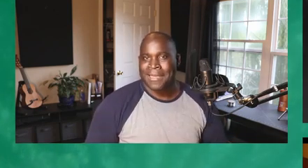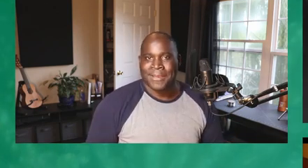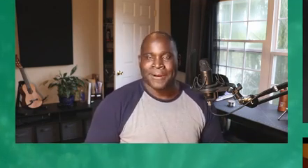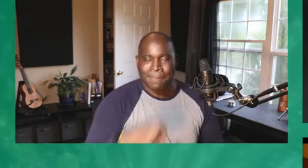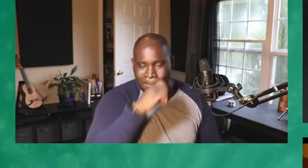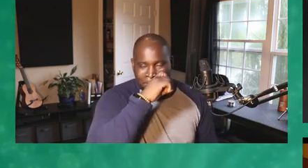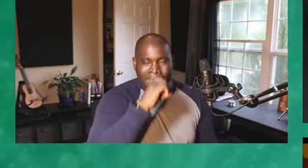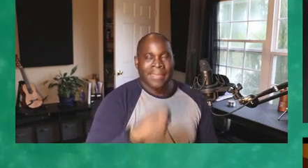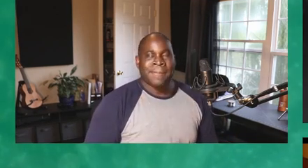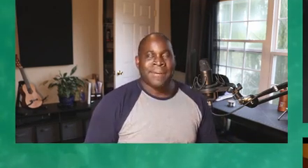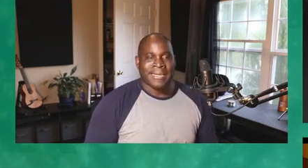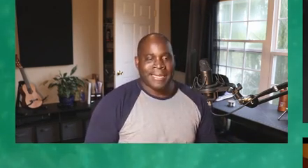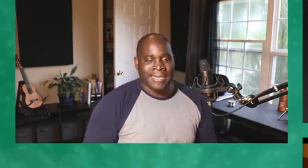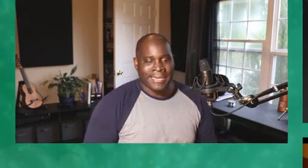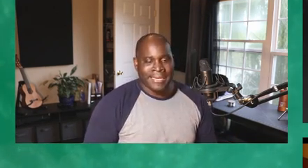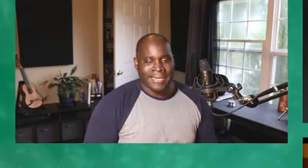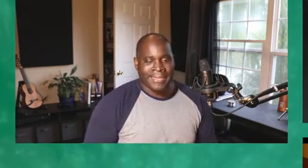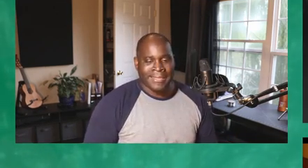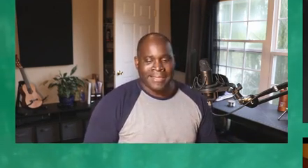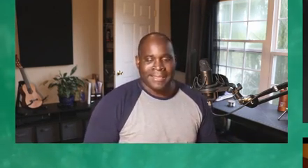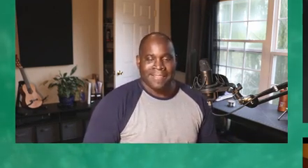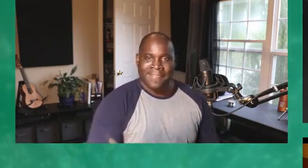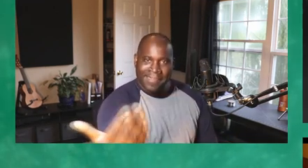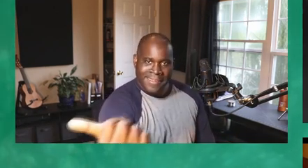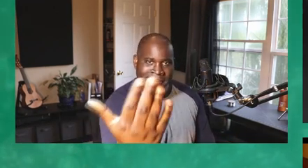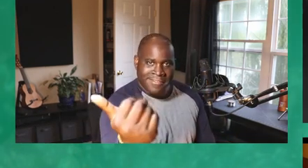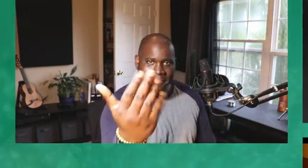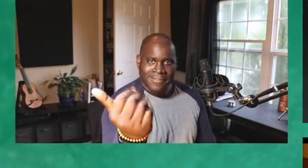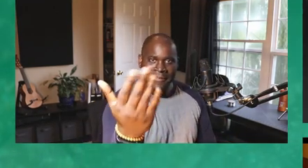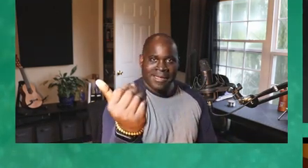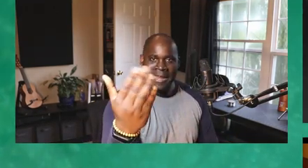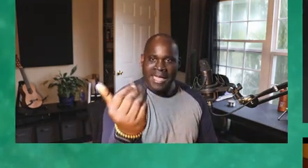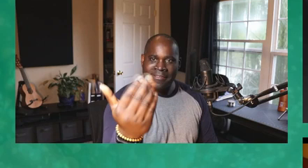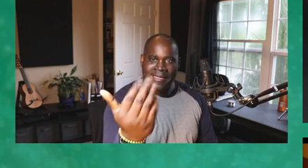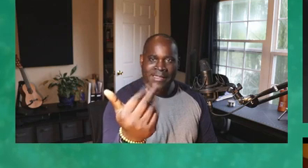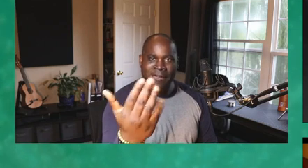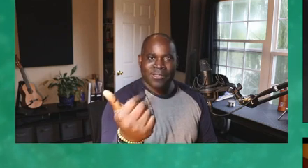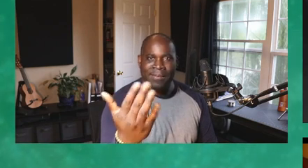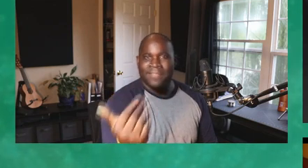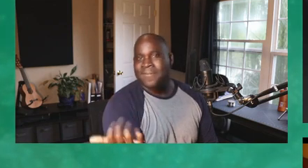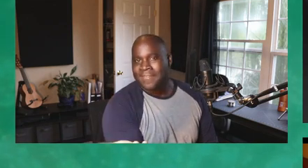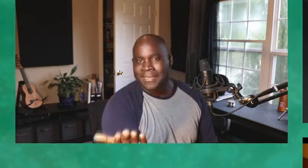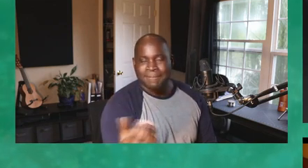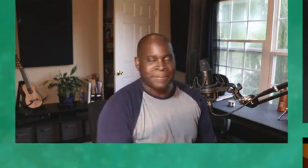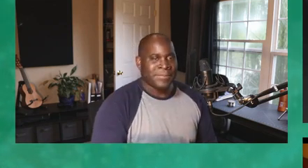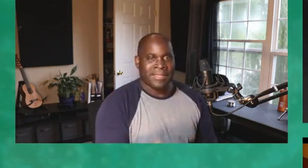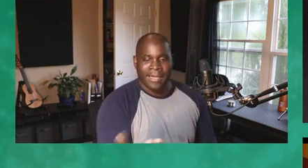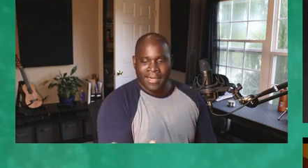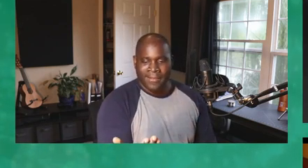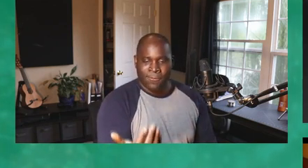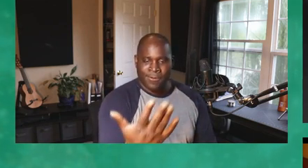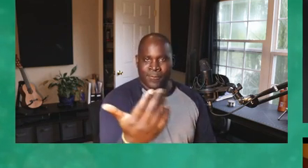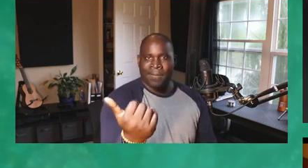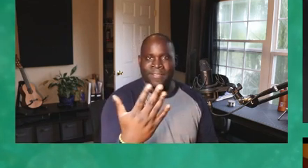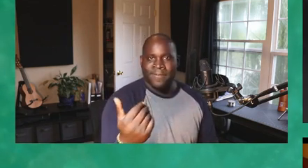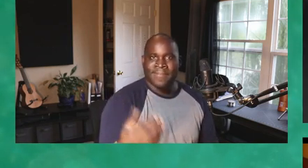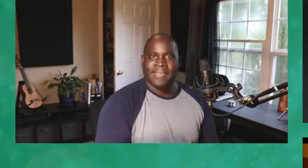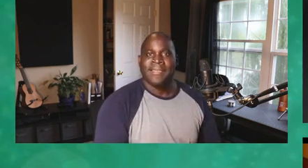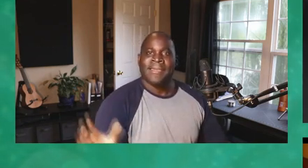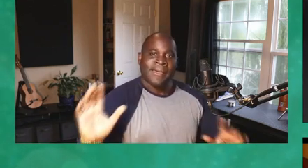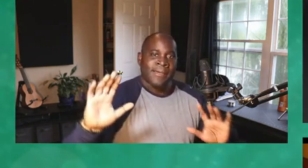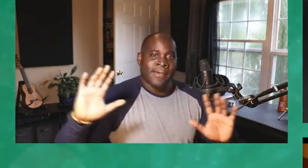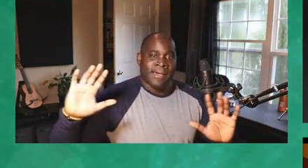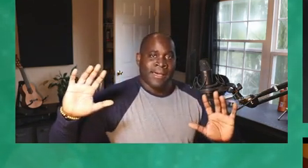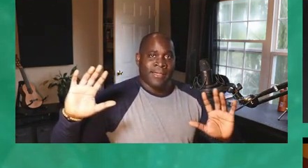like come here. But this in ASL actually means 15. The reason why it means